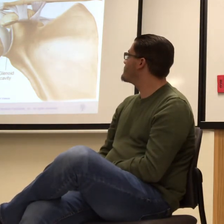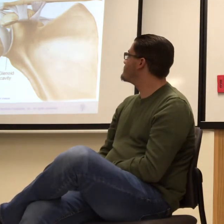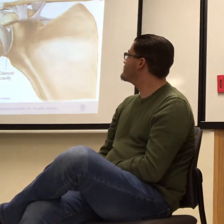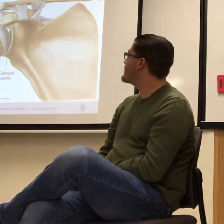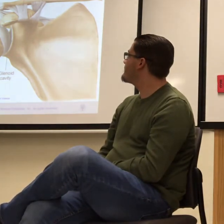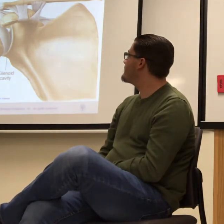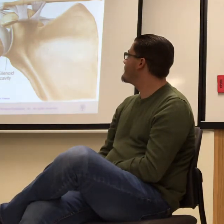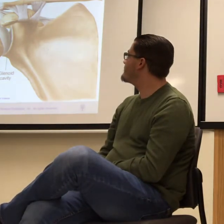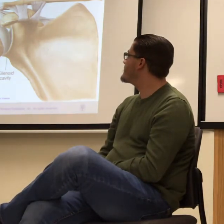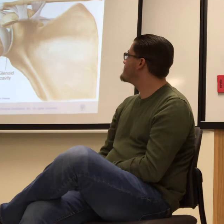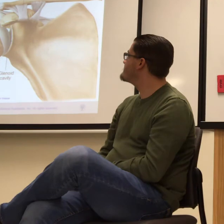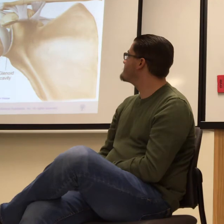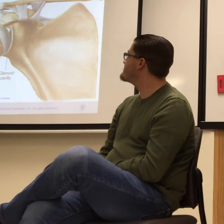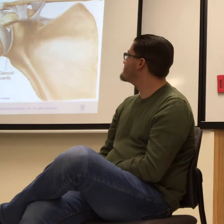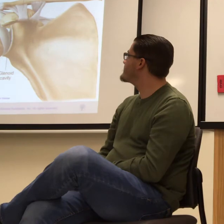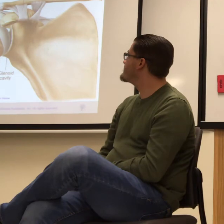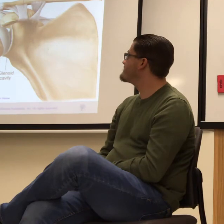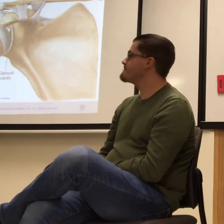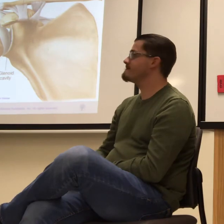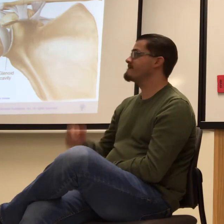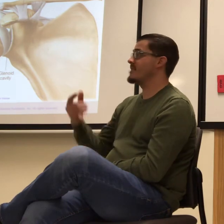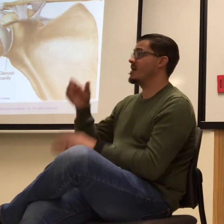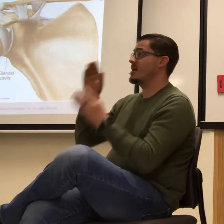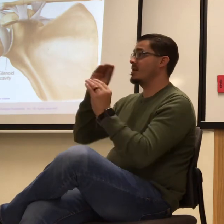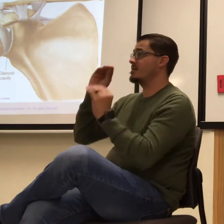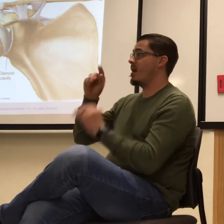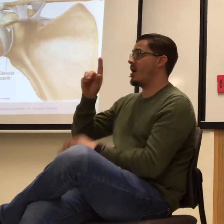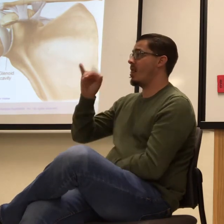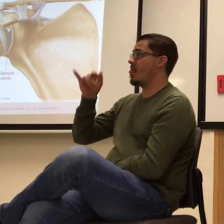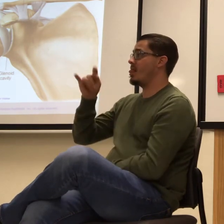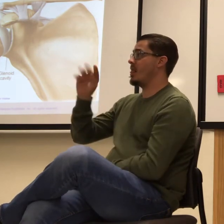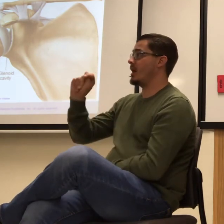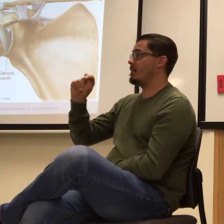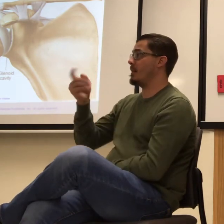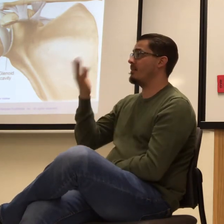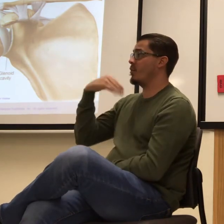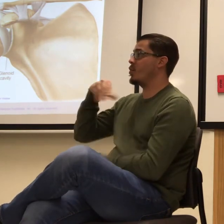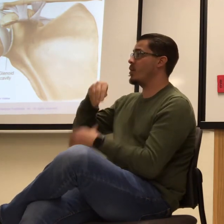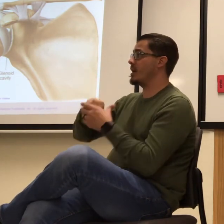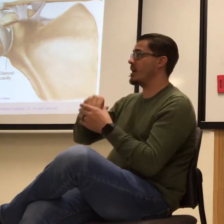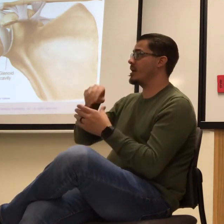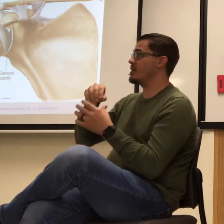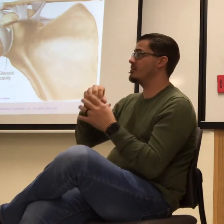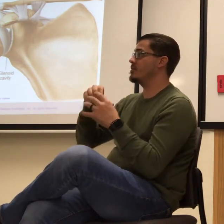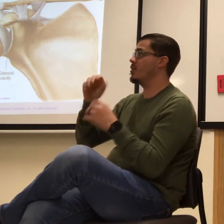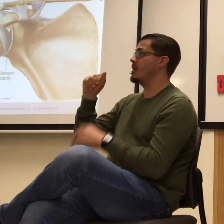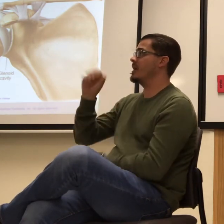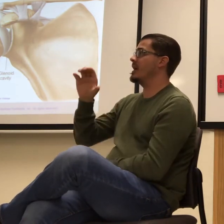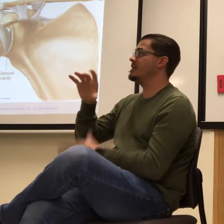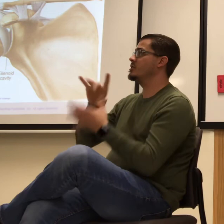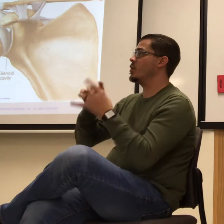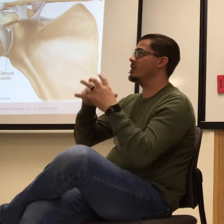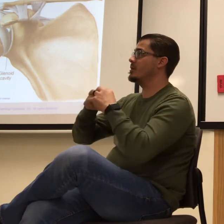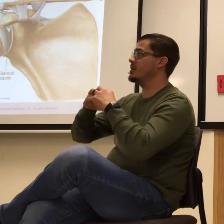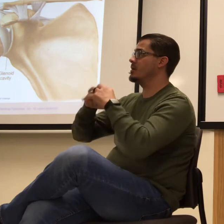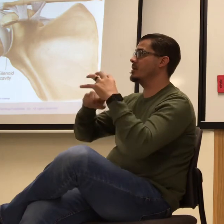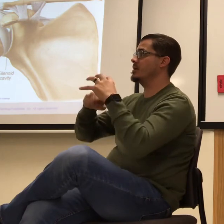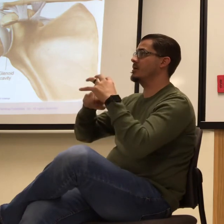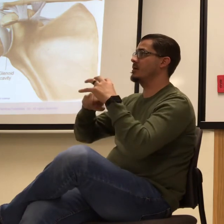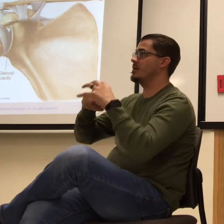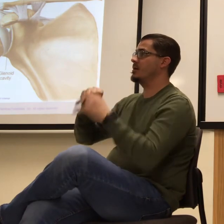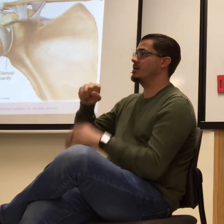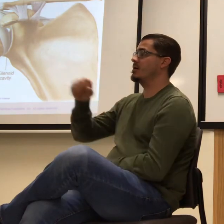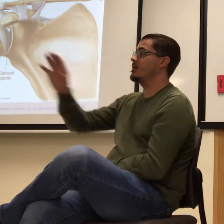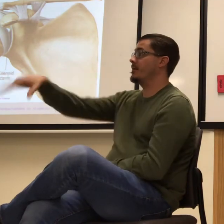Now, I taught these ligaments before, okay? They're in your notes. And for AC joint separation, we're gonna watch a clip. You're on your half